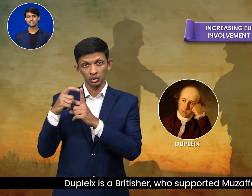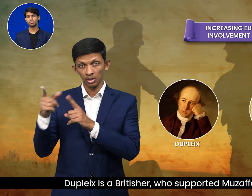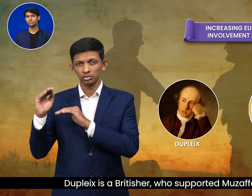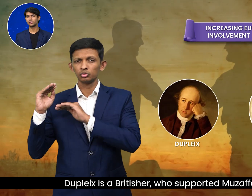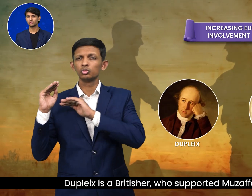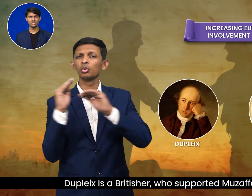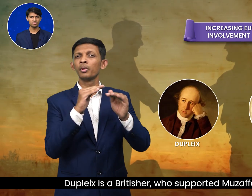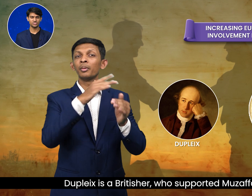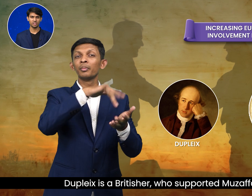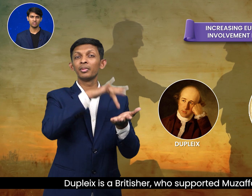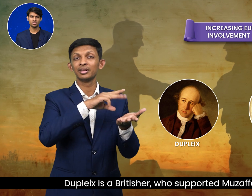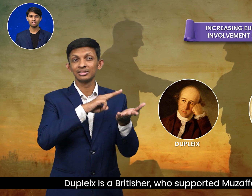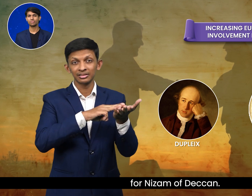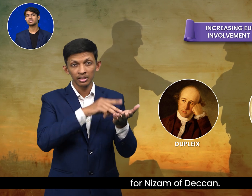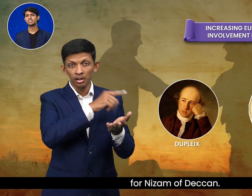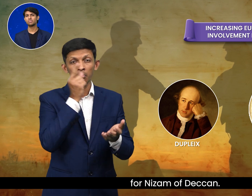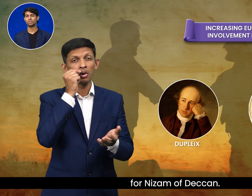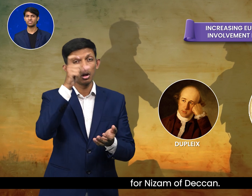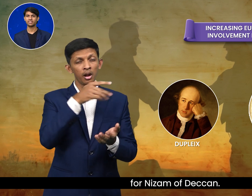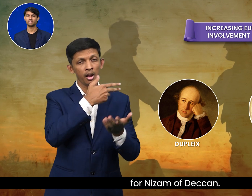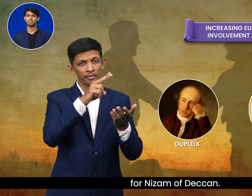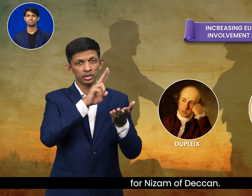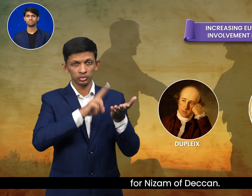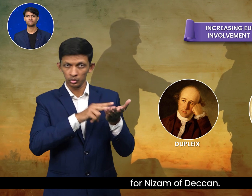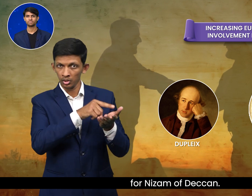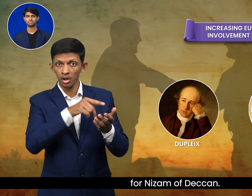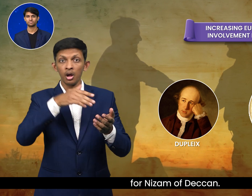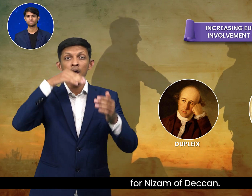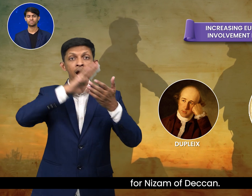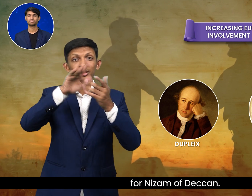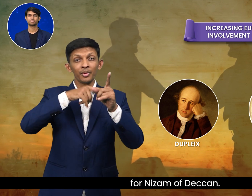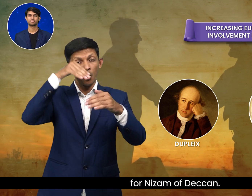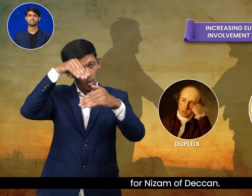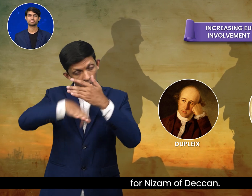Dupleix supported Muzaffar Jung for Nizam of Deccan.